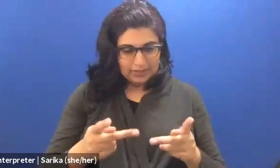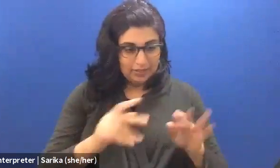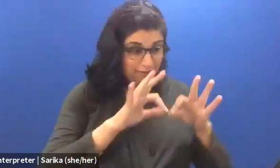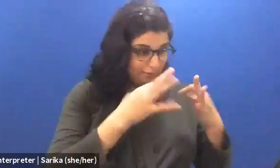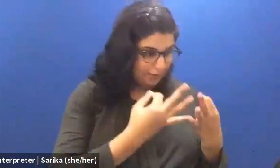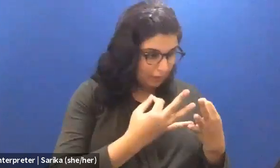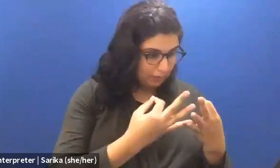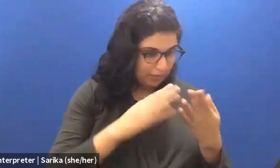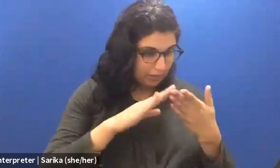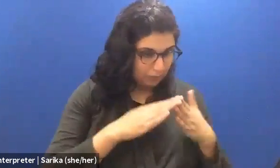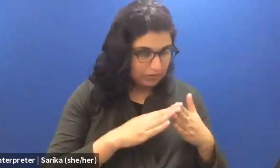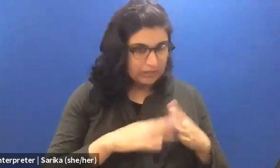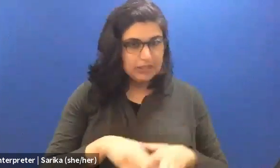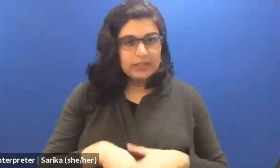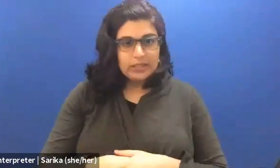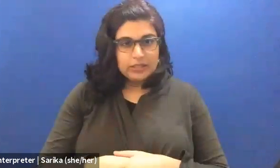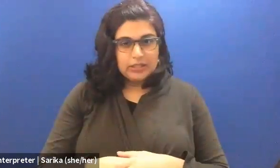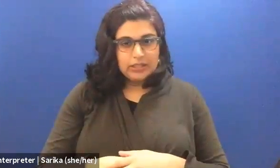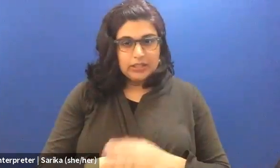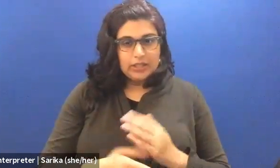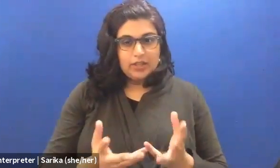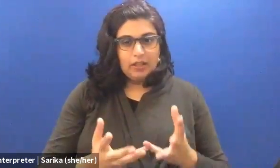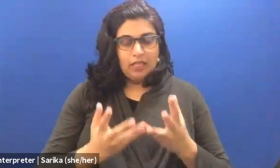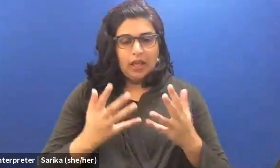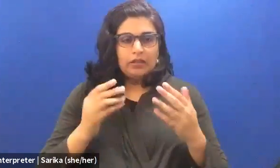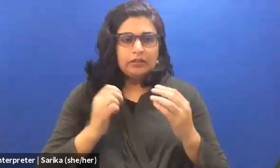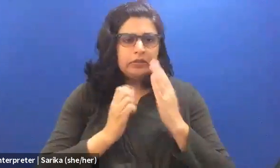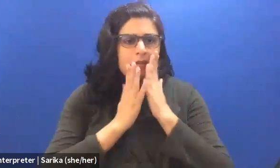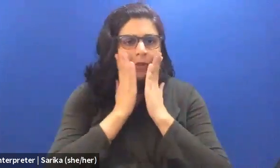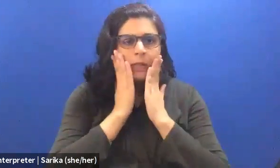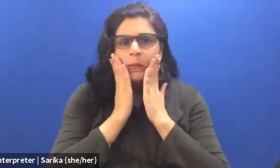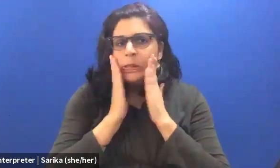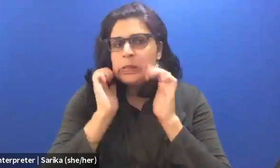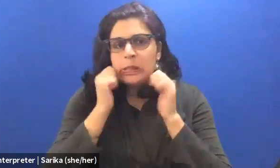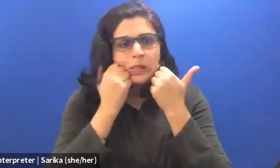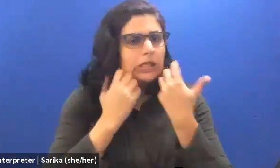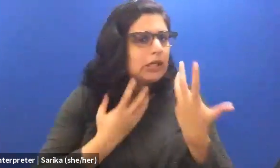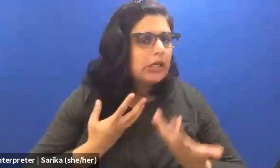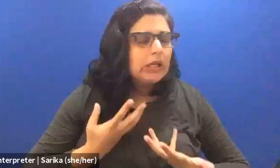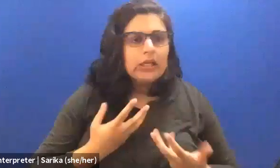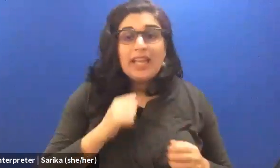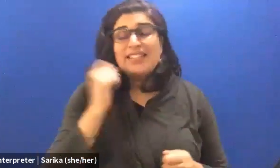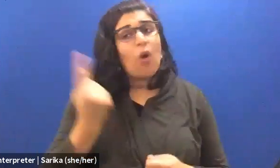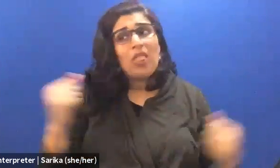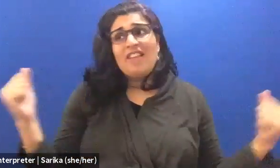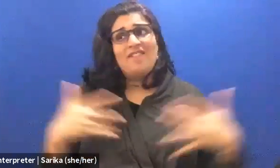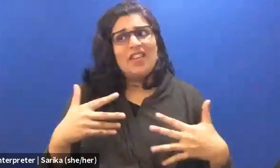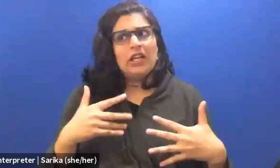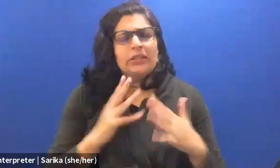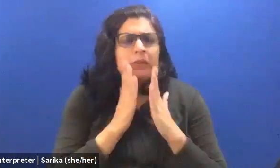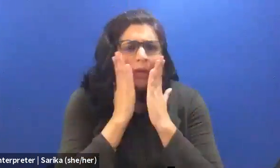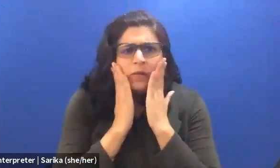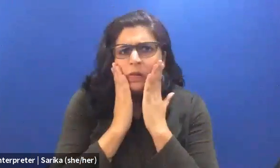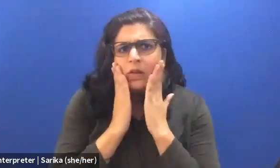community. And that is that there is a lot of embarrassment and shame. It's not just fear and what's happening, but